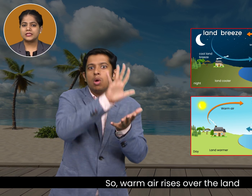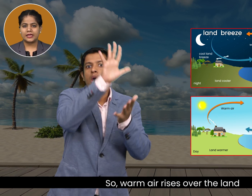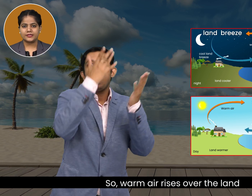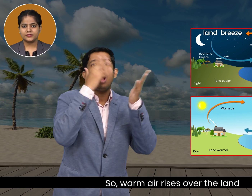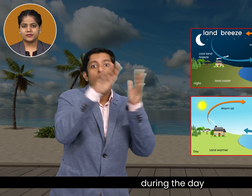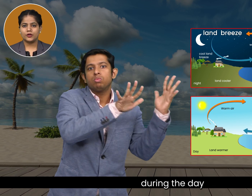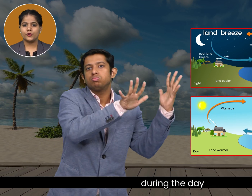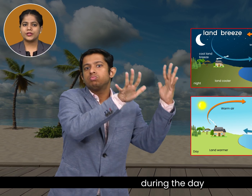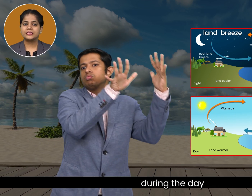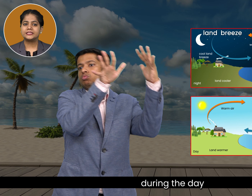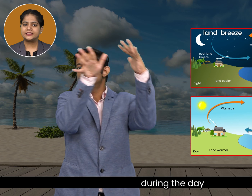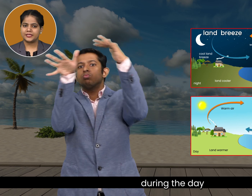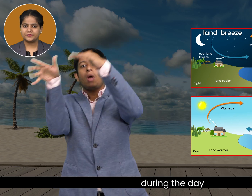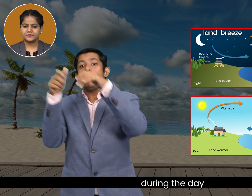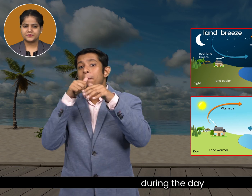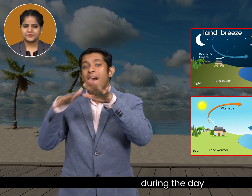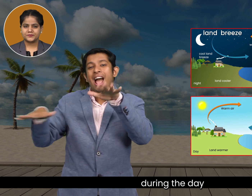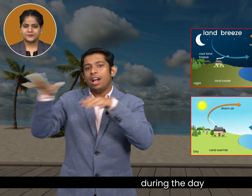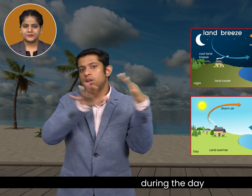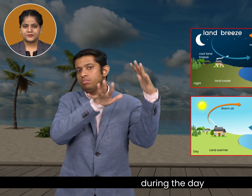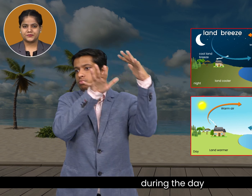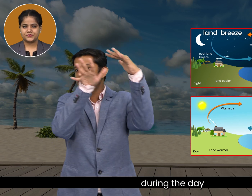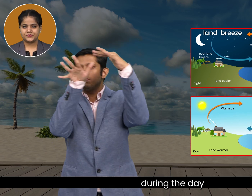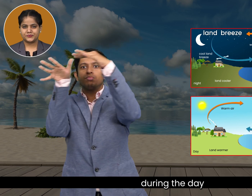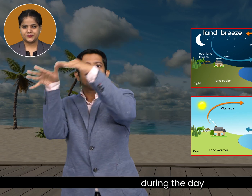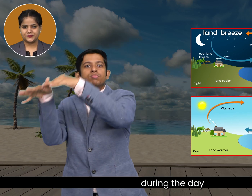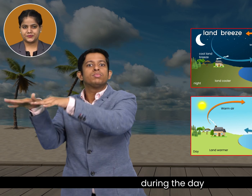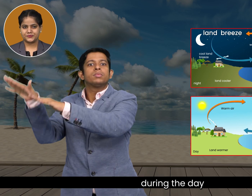over the land during the day.